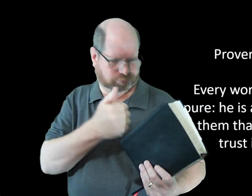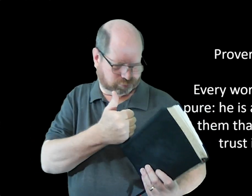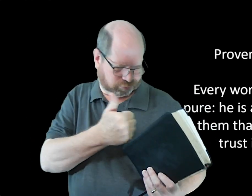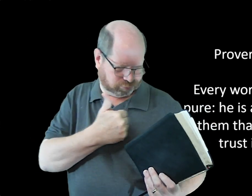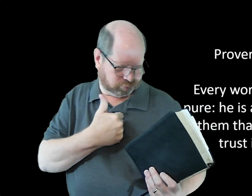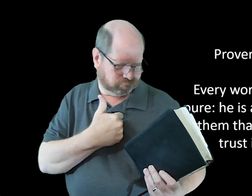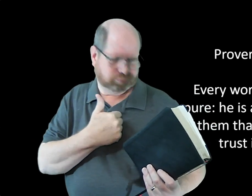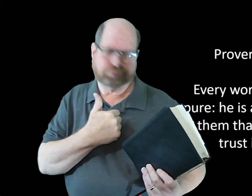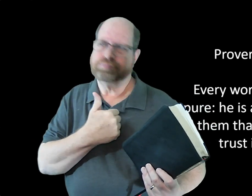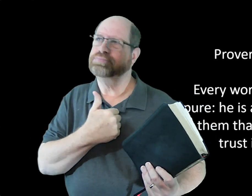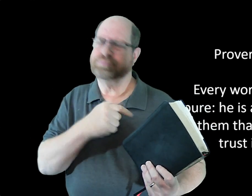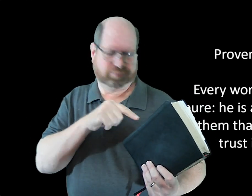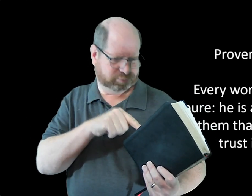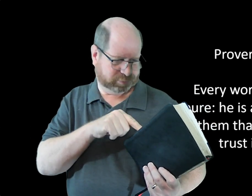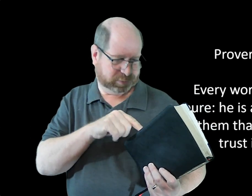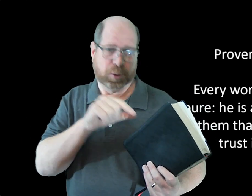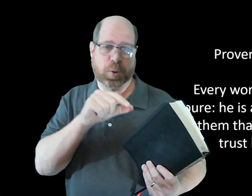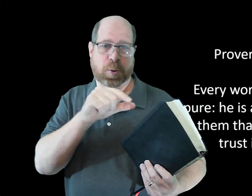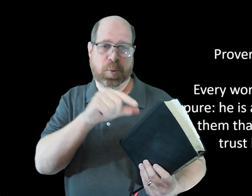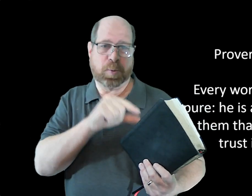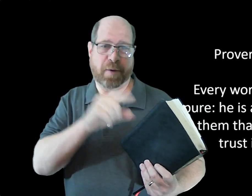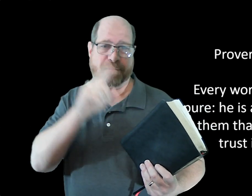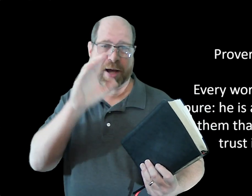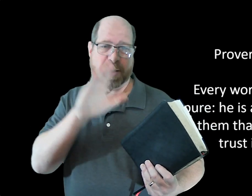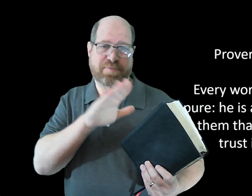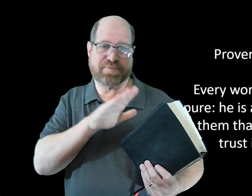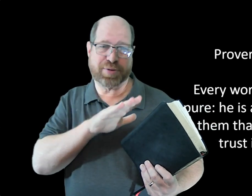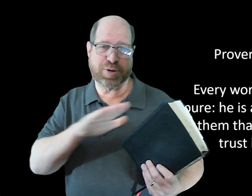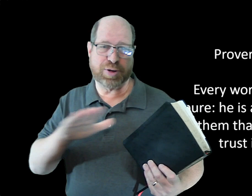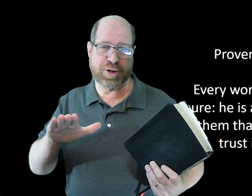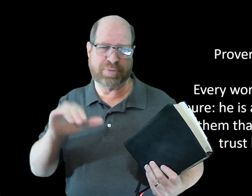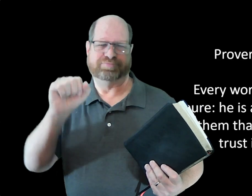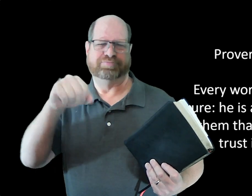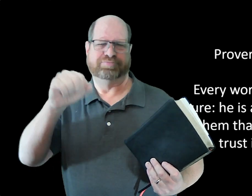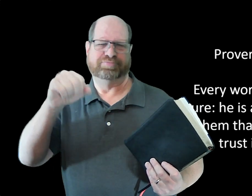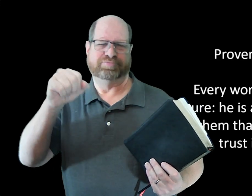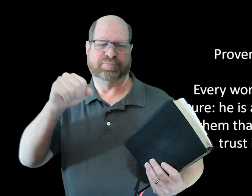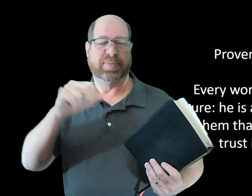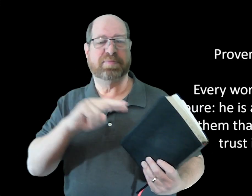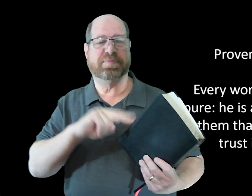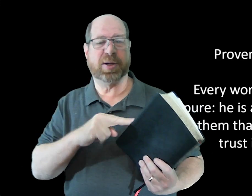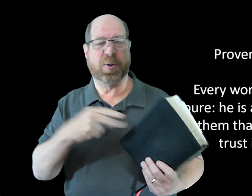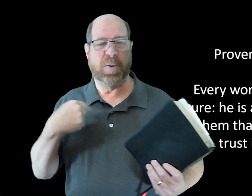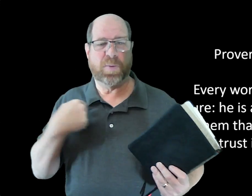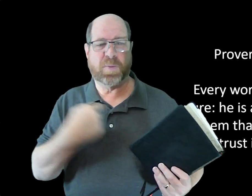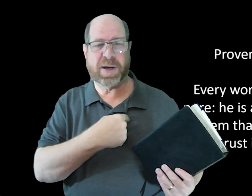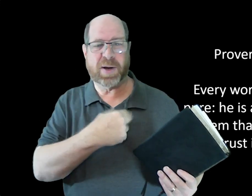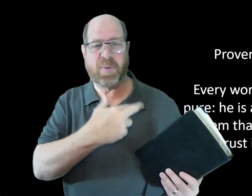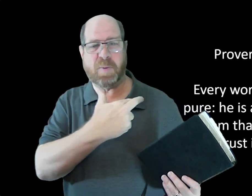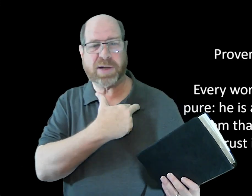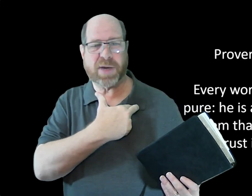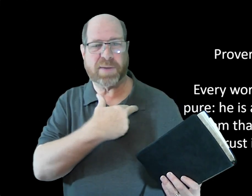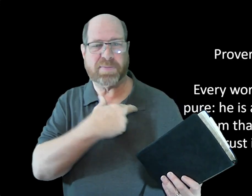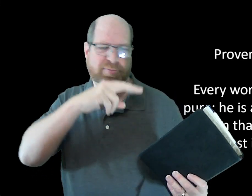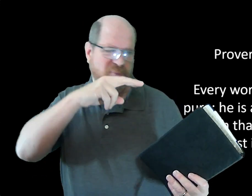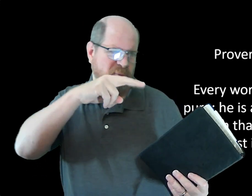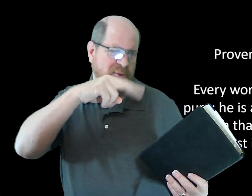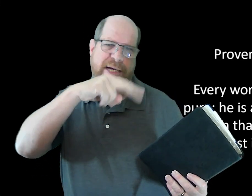review hundreds of documents from an extremism case against him. And his supporters say Navalny has now learned he will also be charged